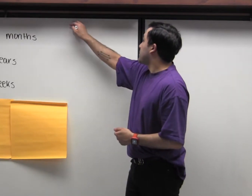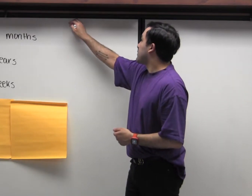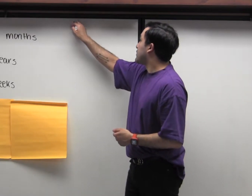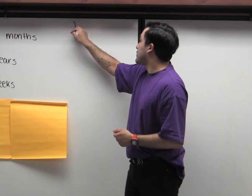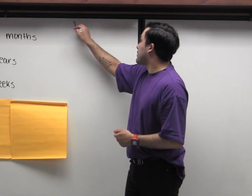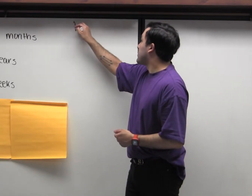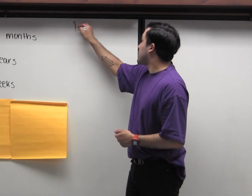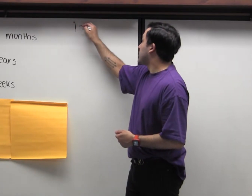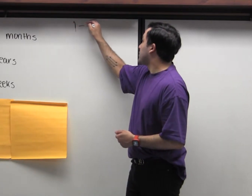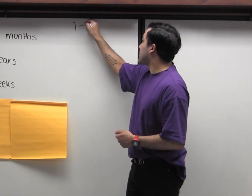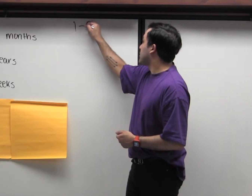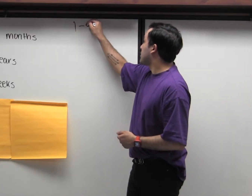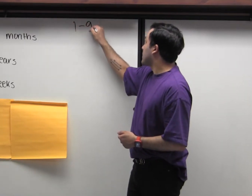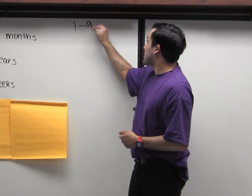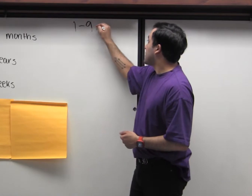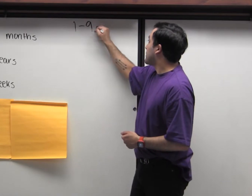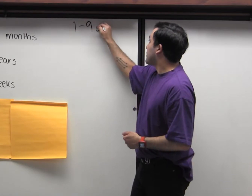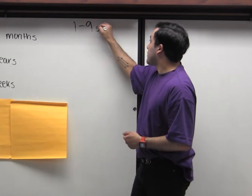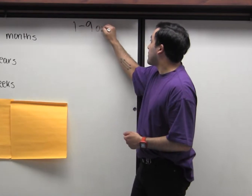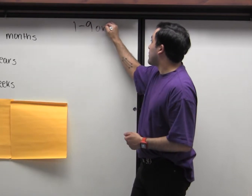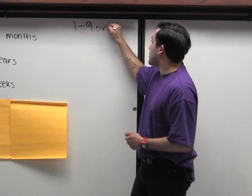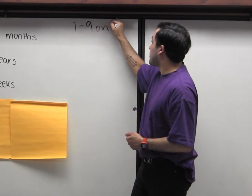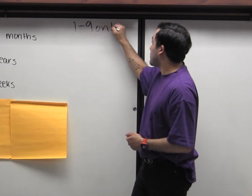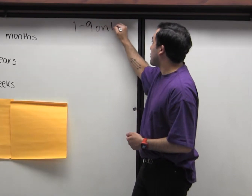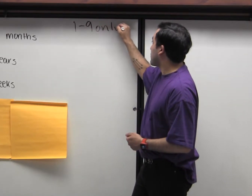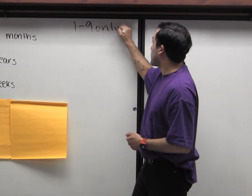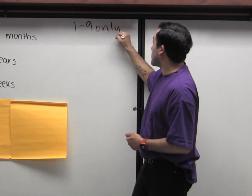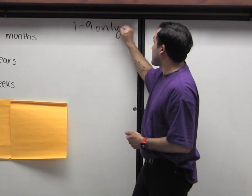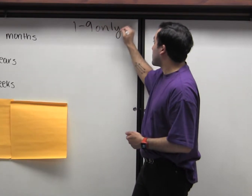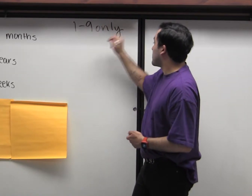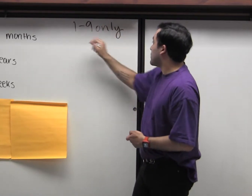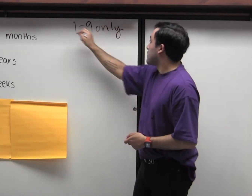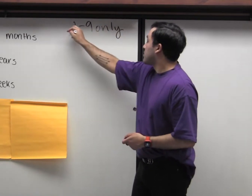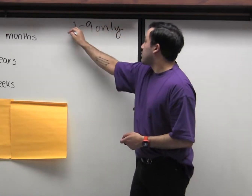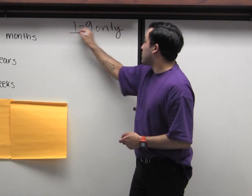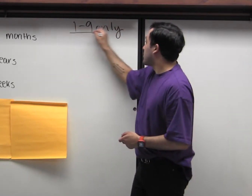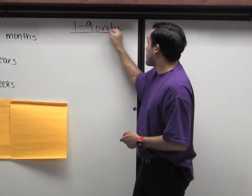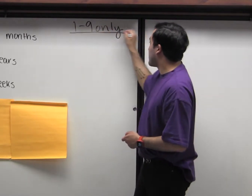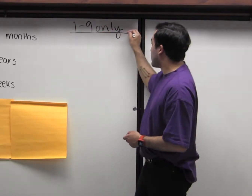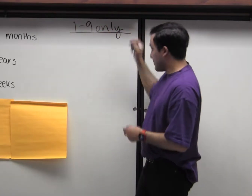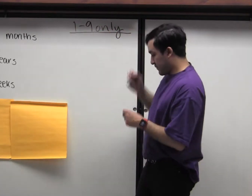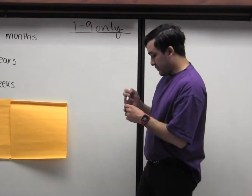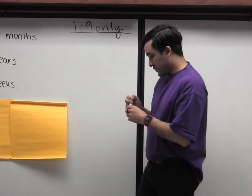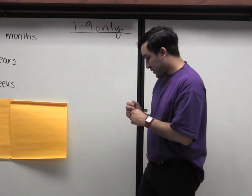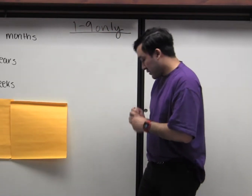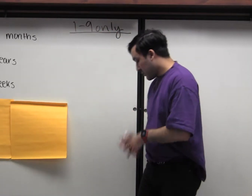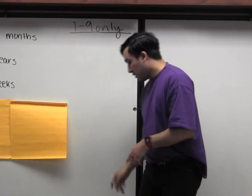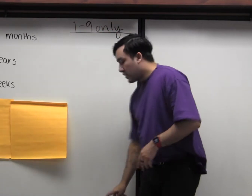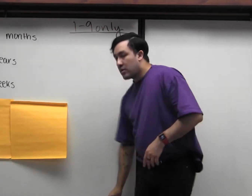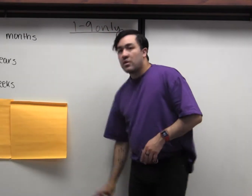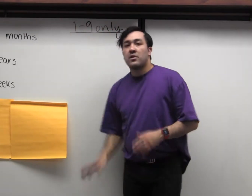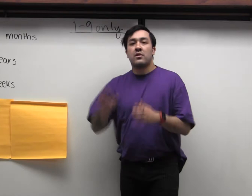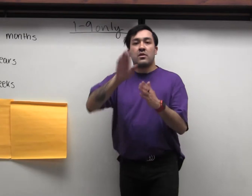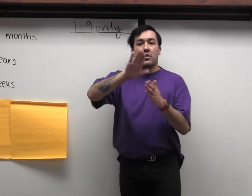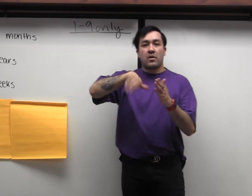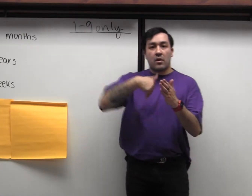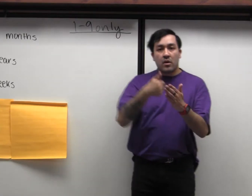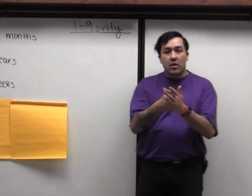numbers and signs. And really, there is one important rule, and that is 1 through 9 only. So